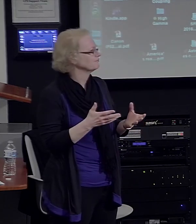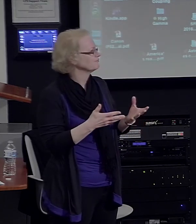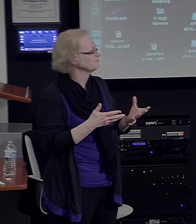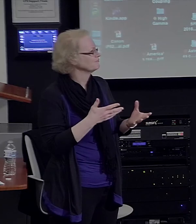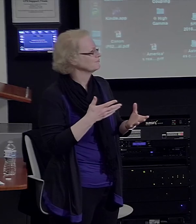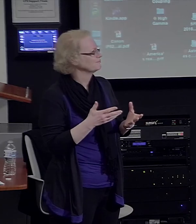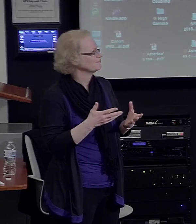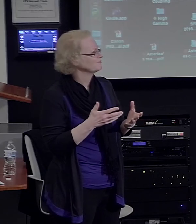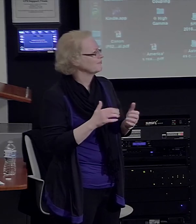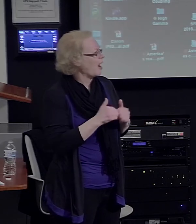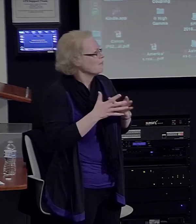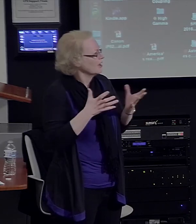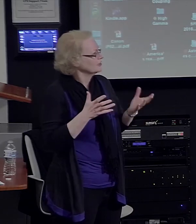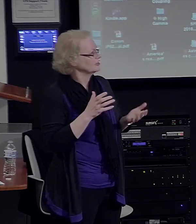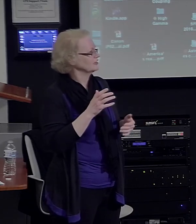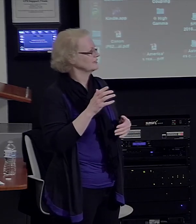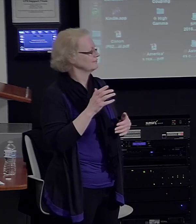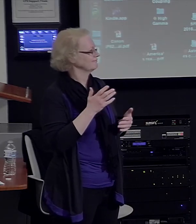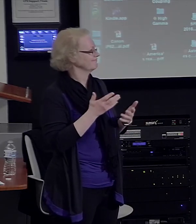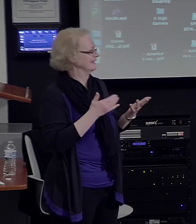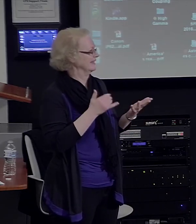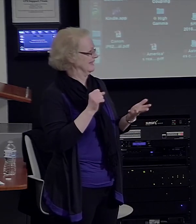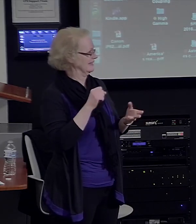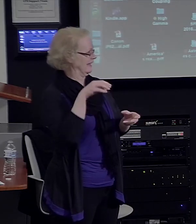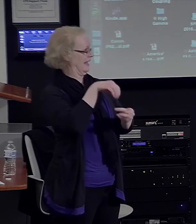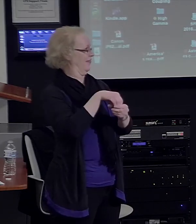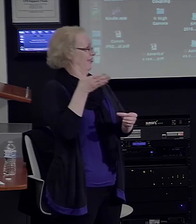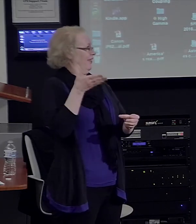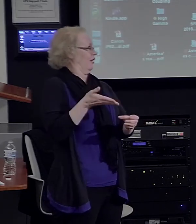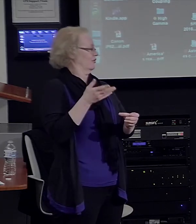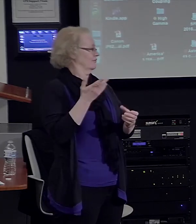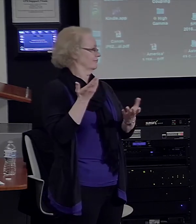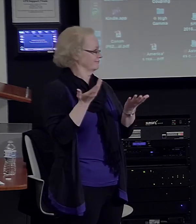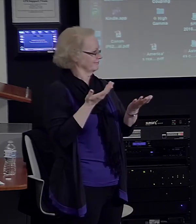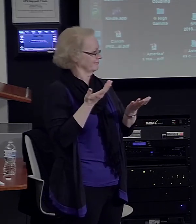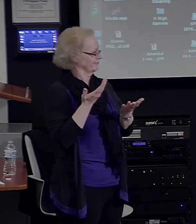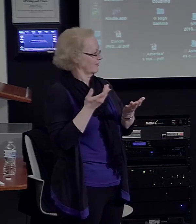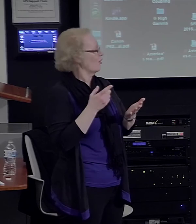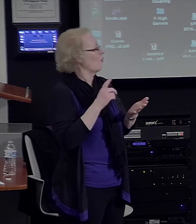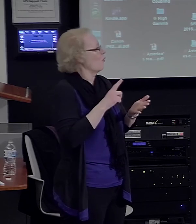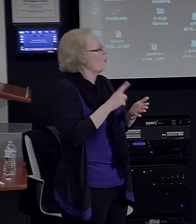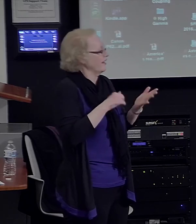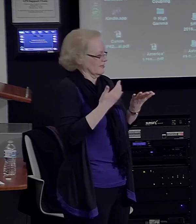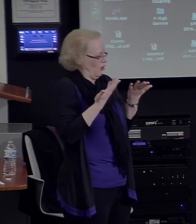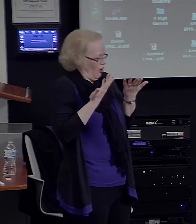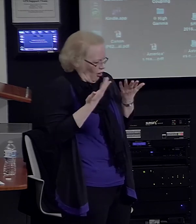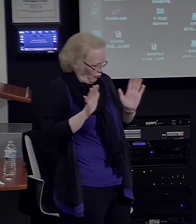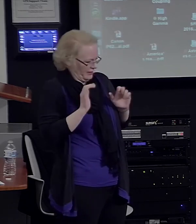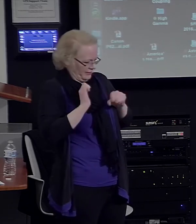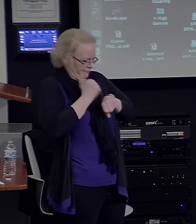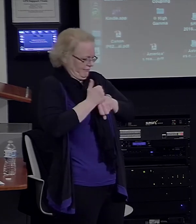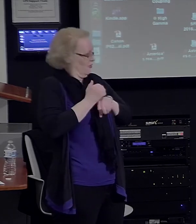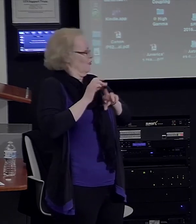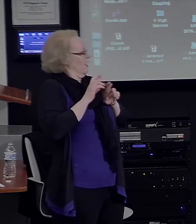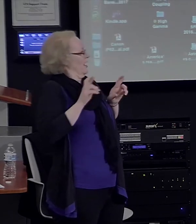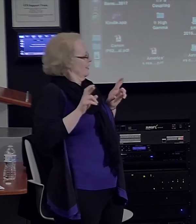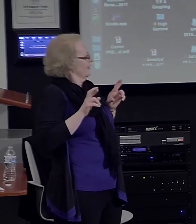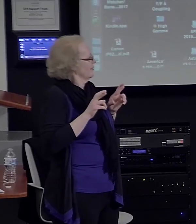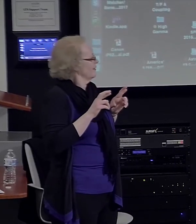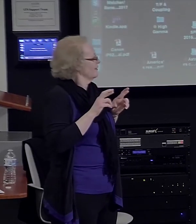how much is in there as far as um what's already ready to what what's